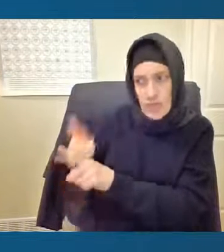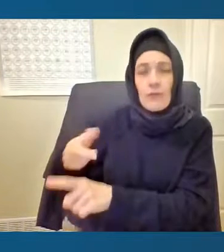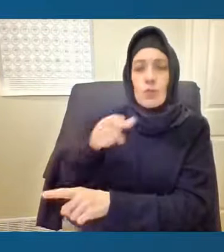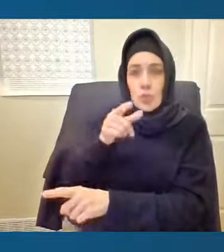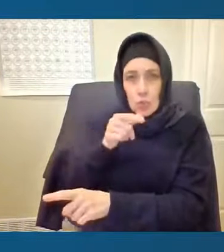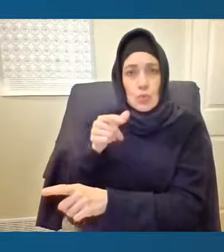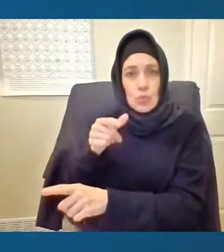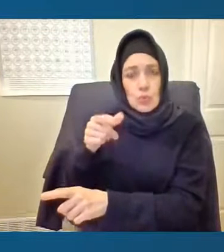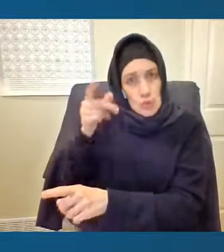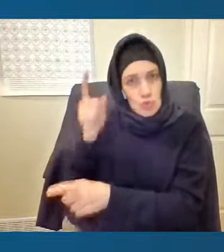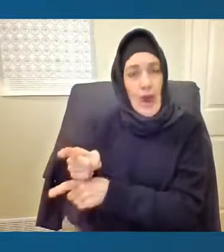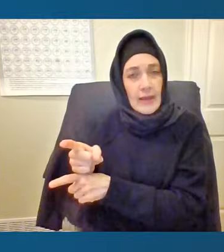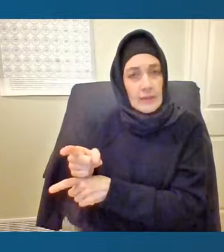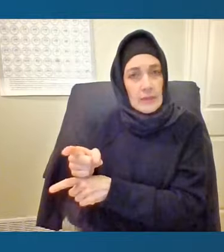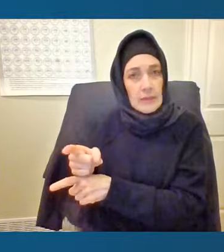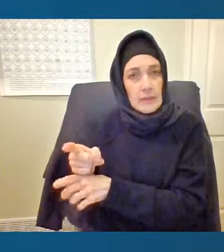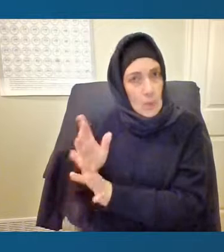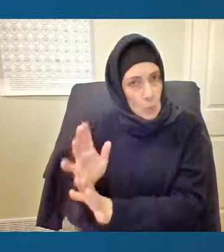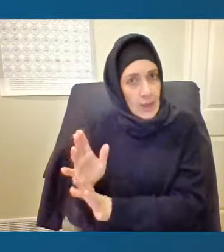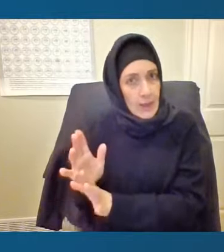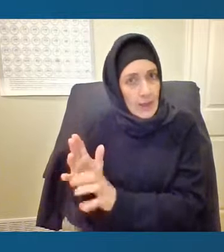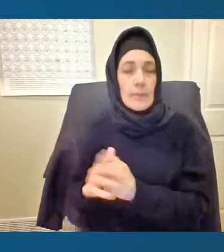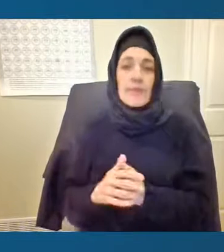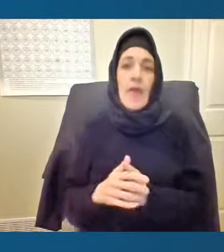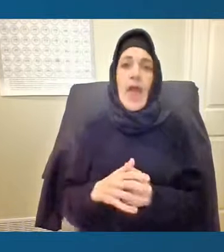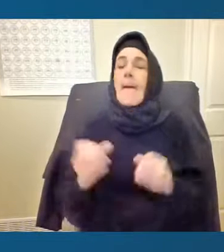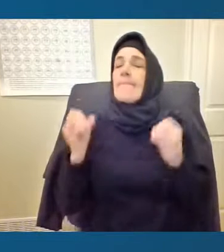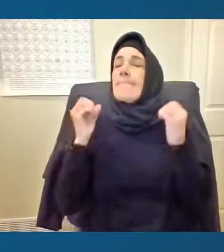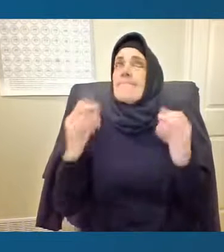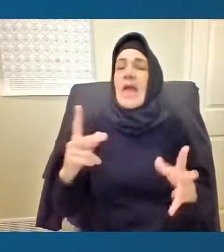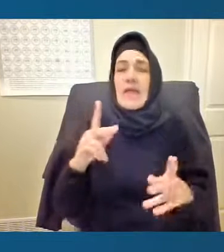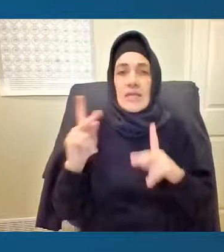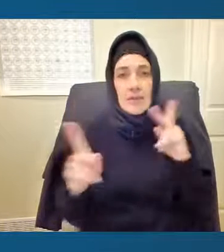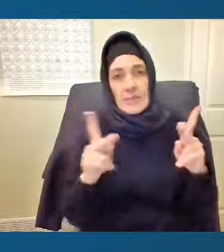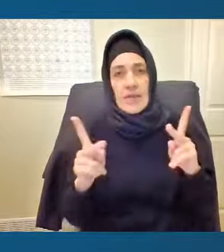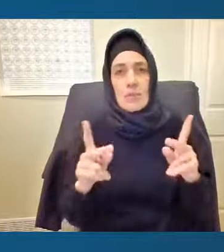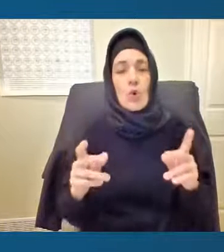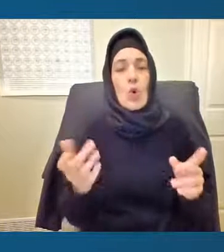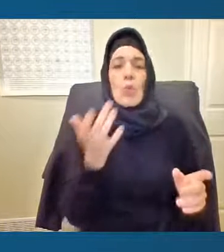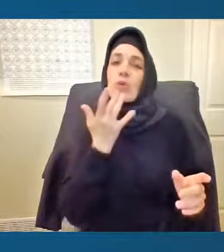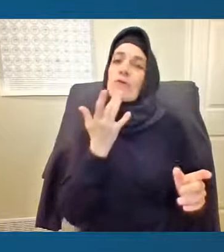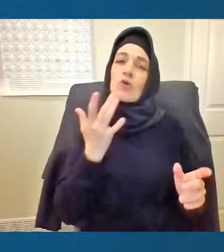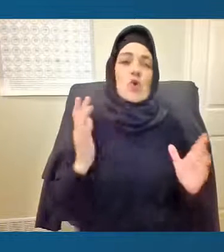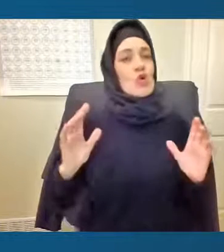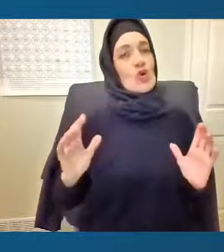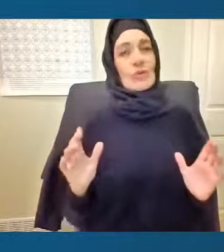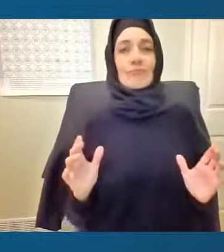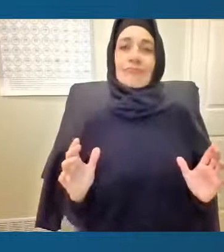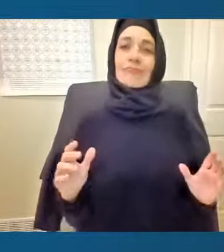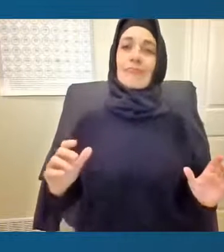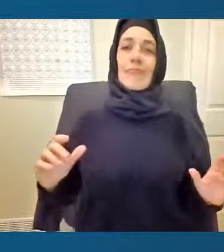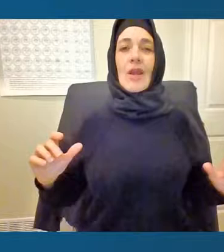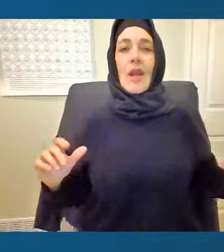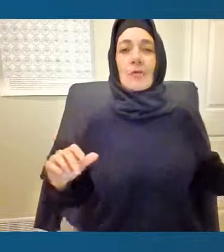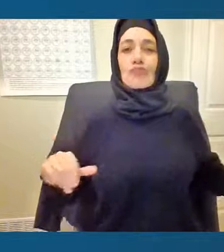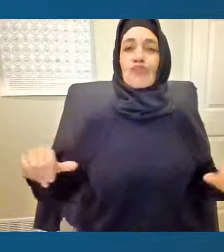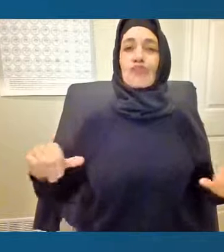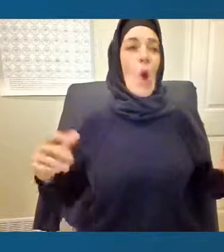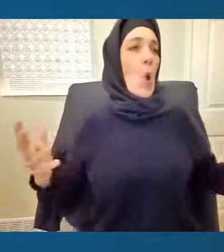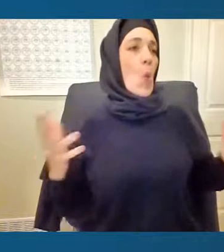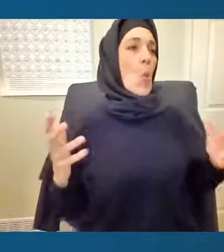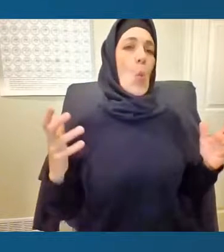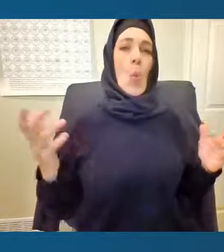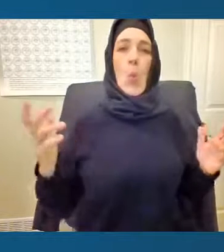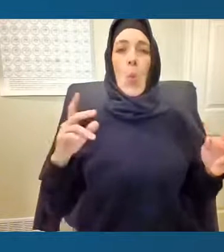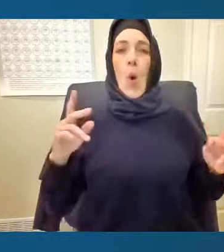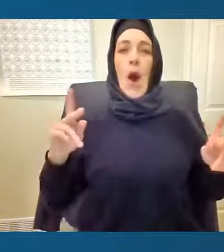falsehood. And so many people today would want a platform to be the head, to be known, to be this, even though they know everything they say, they don't